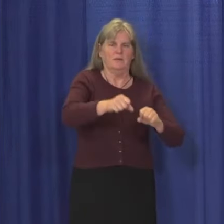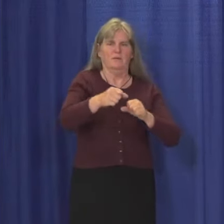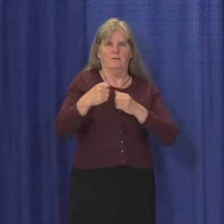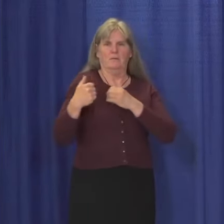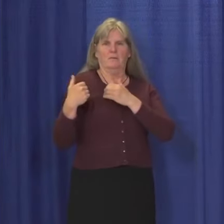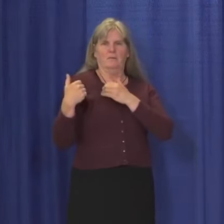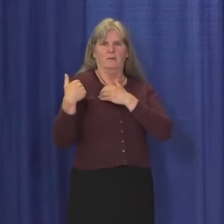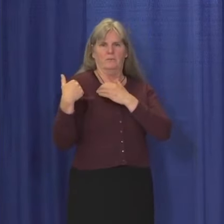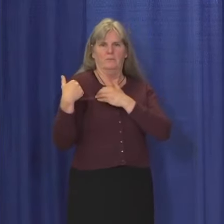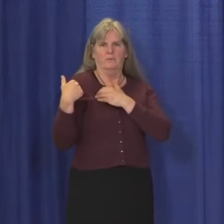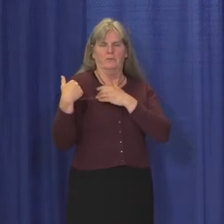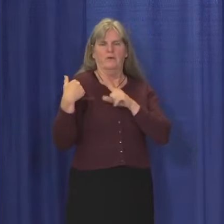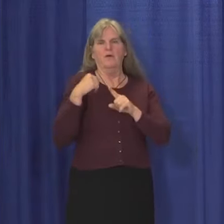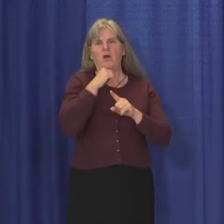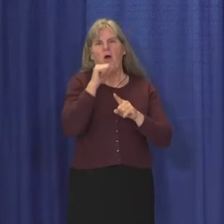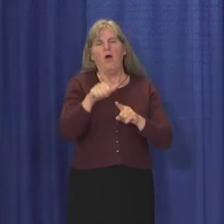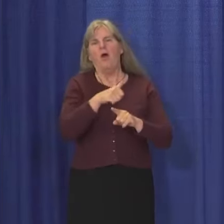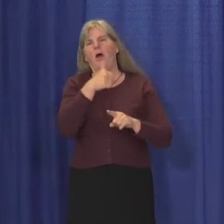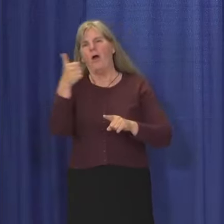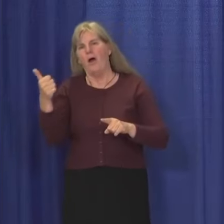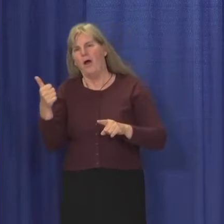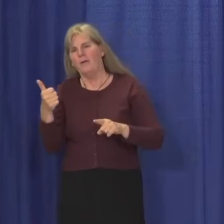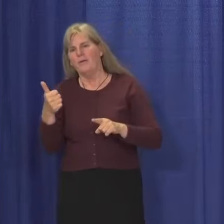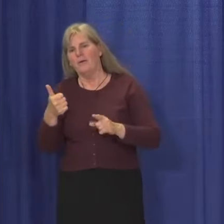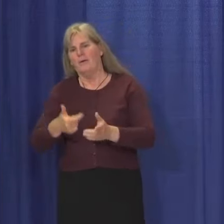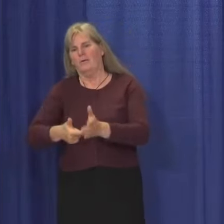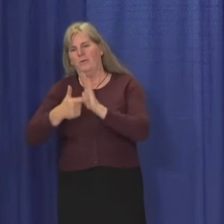that has to be administered